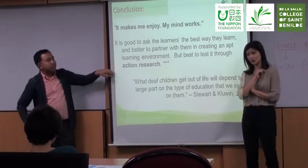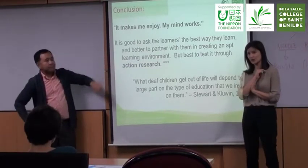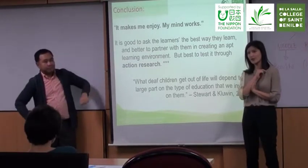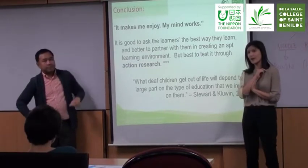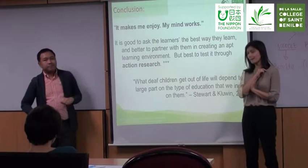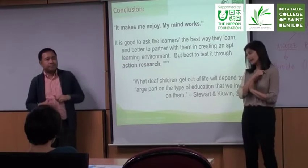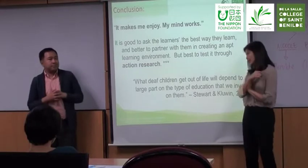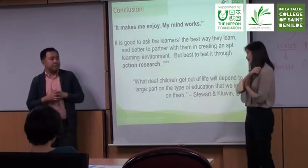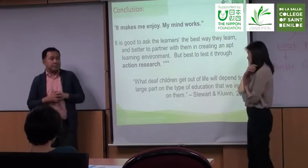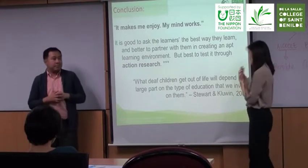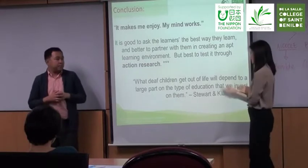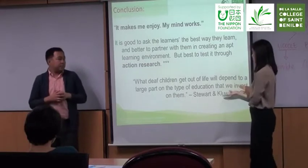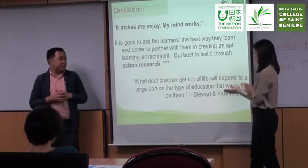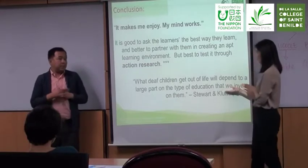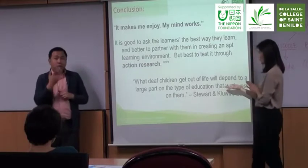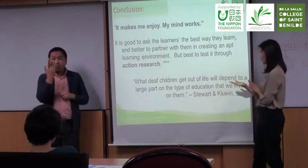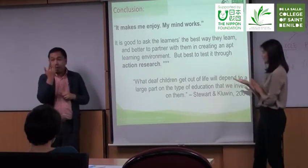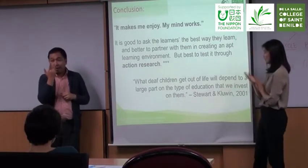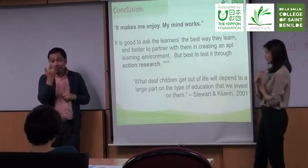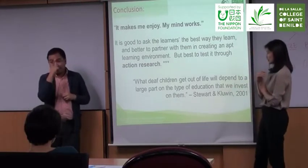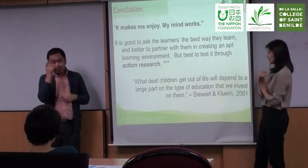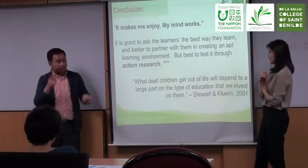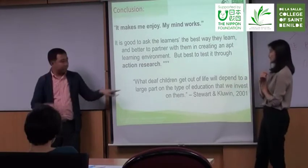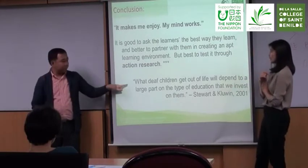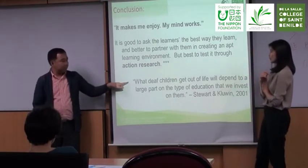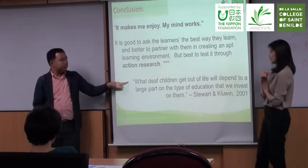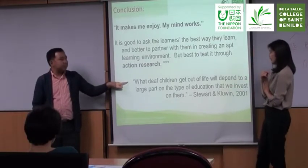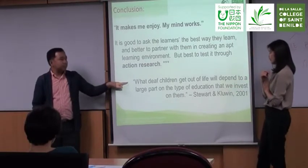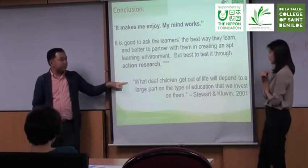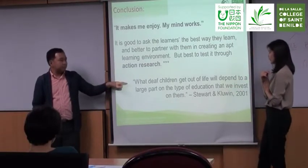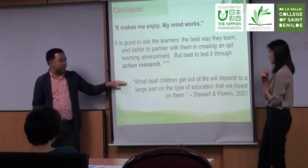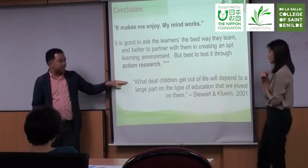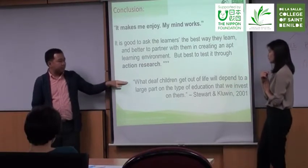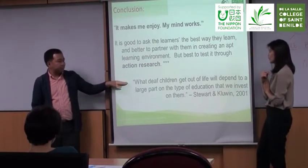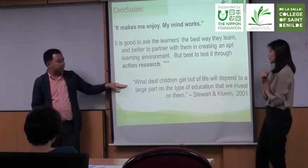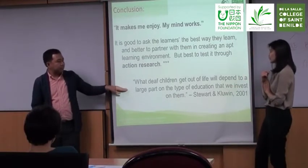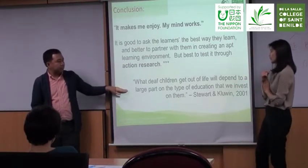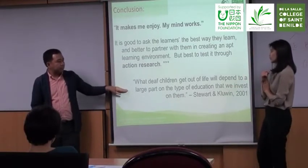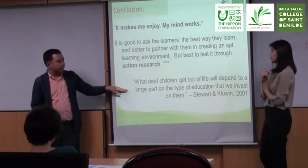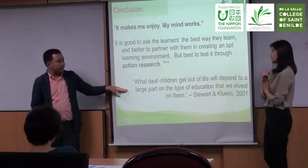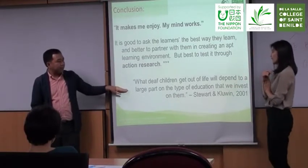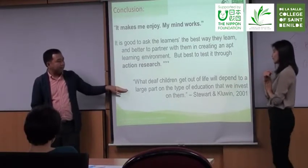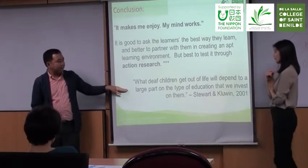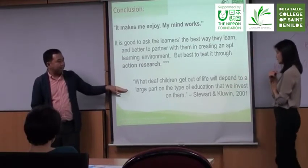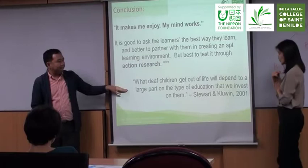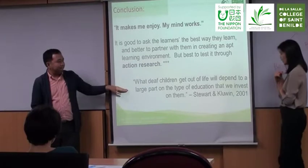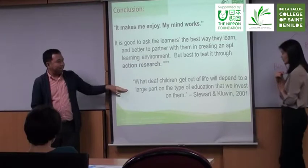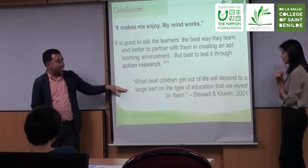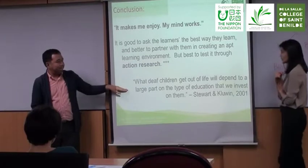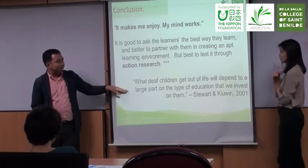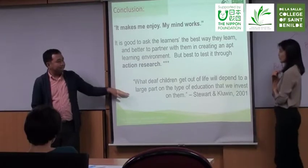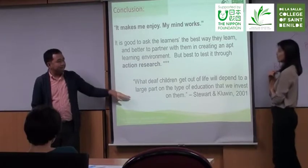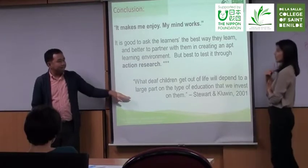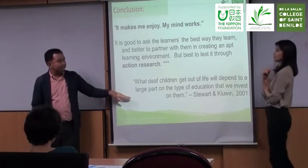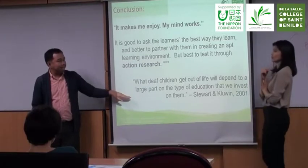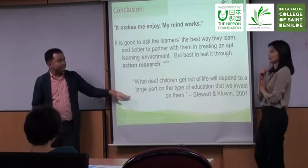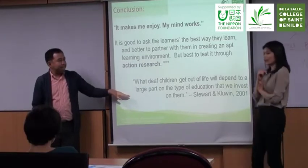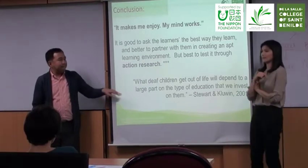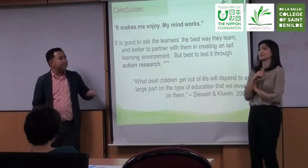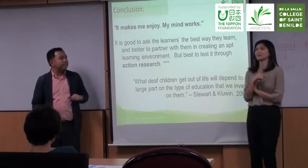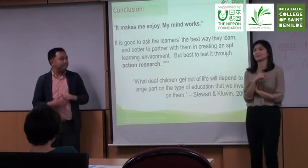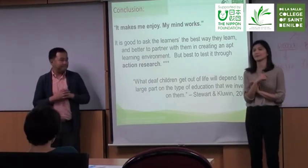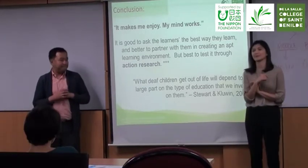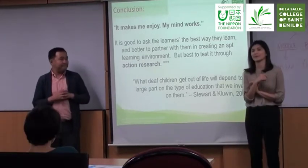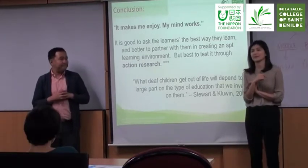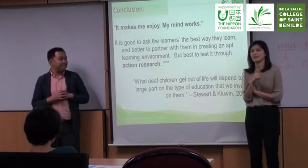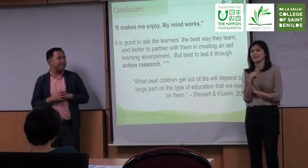action research. Because what deaf children get out of life will depend to a large part on the type of education that they get.